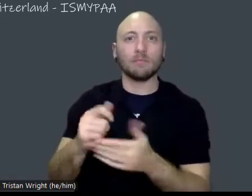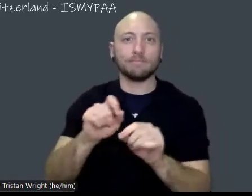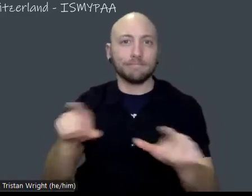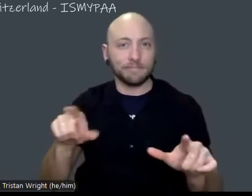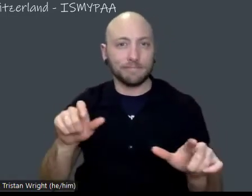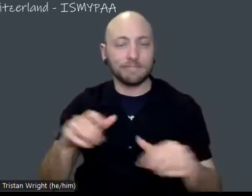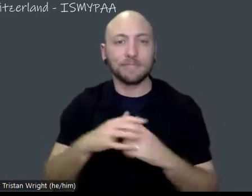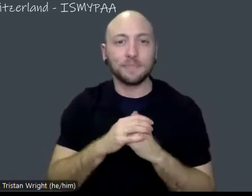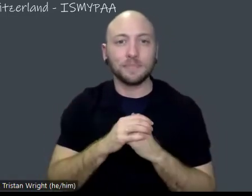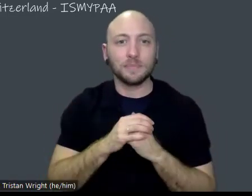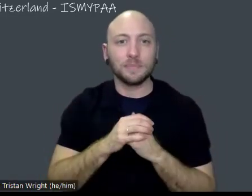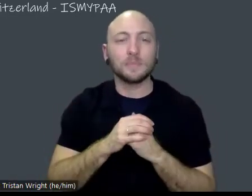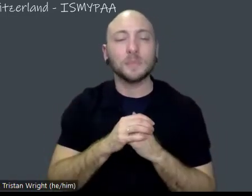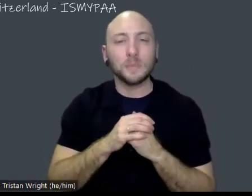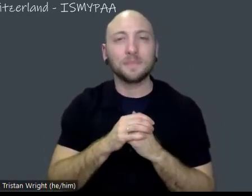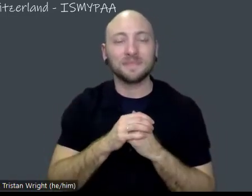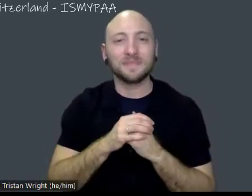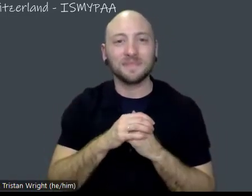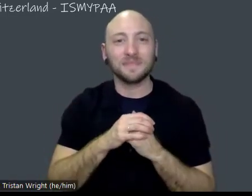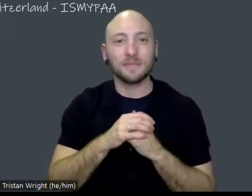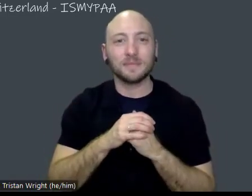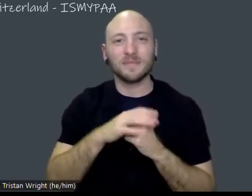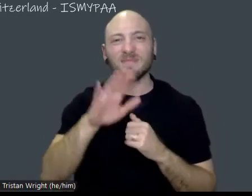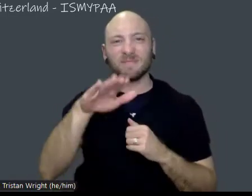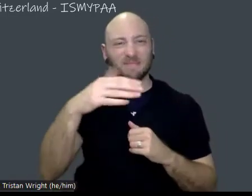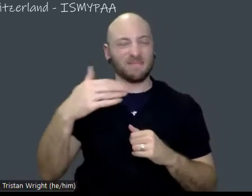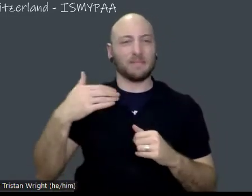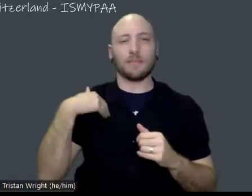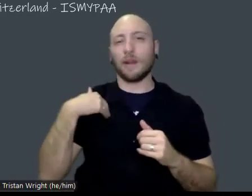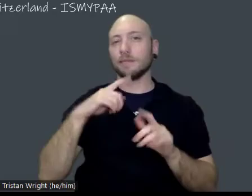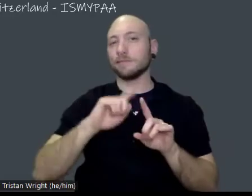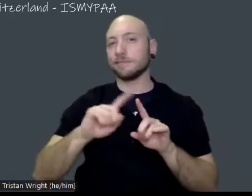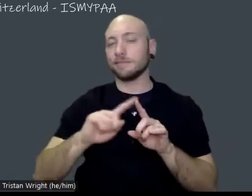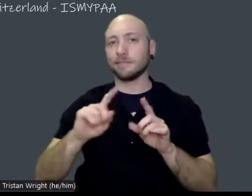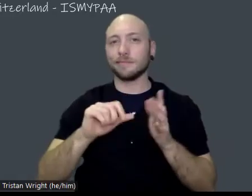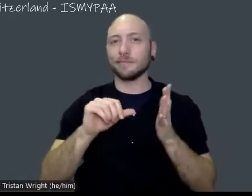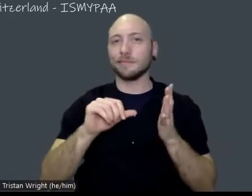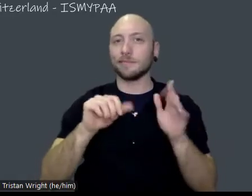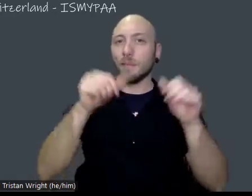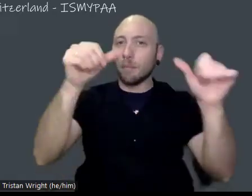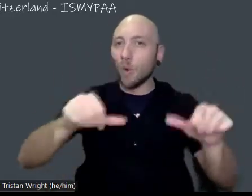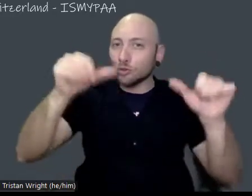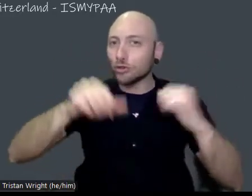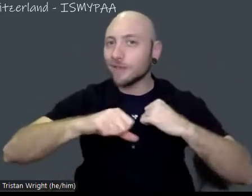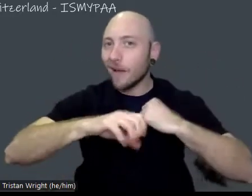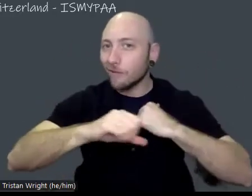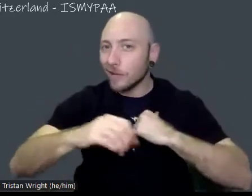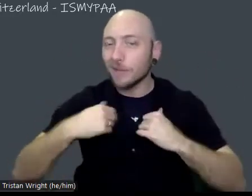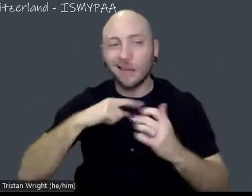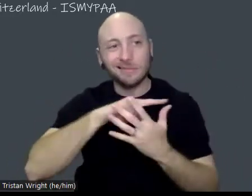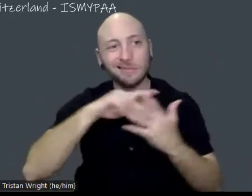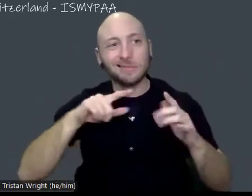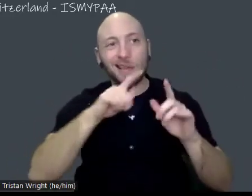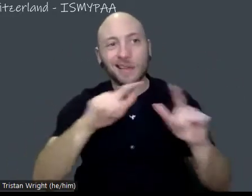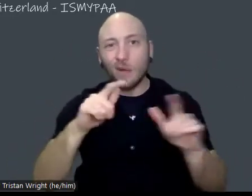which we have the different flyers in different languages, cover letter, and you can dig